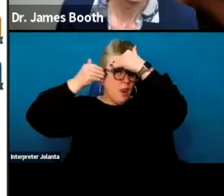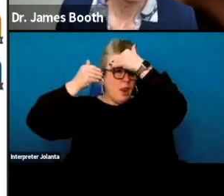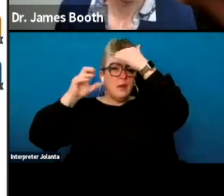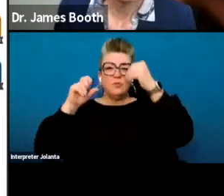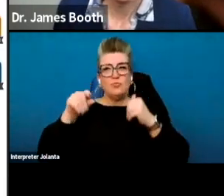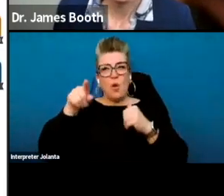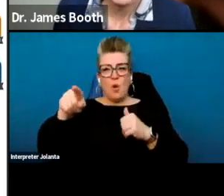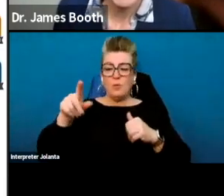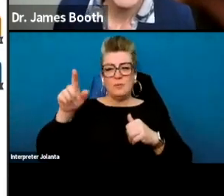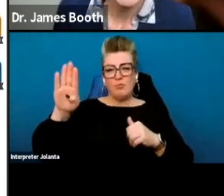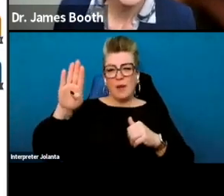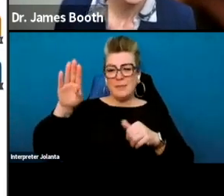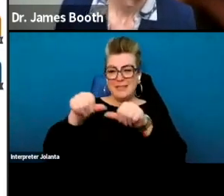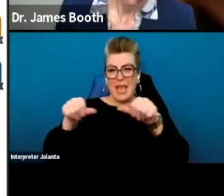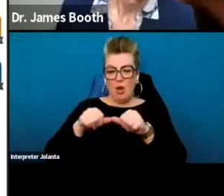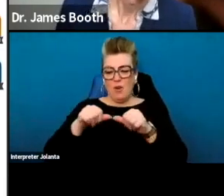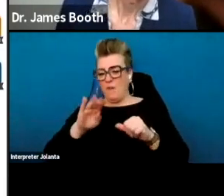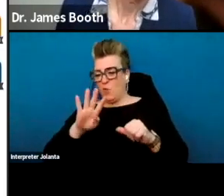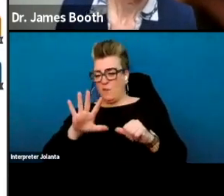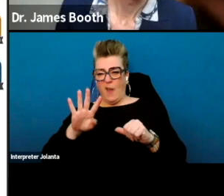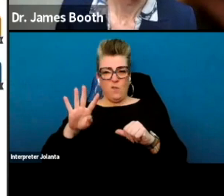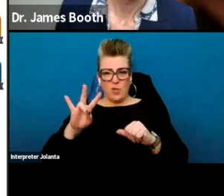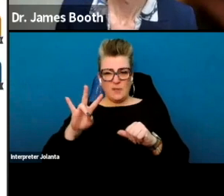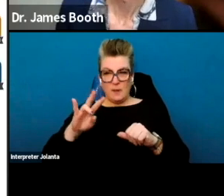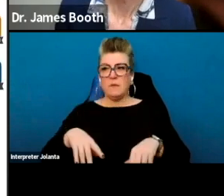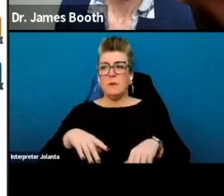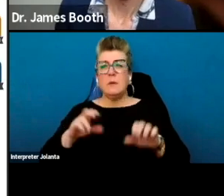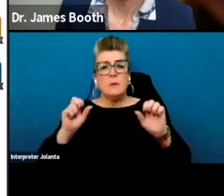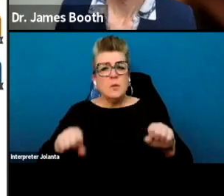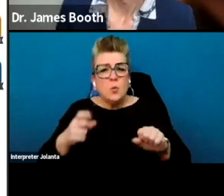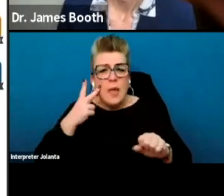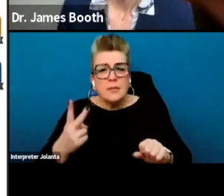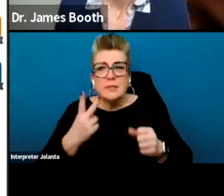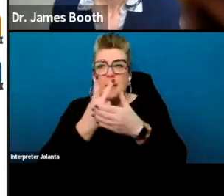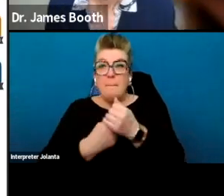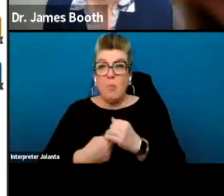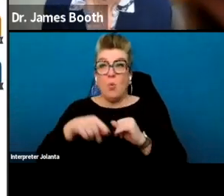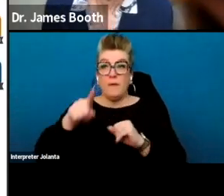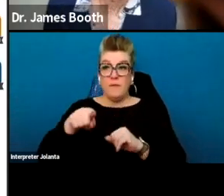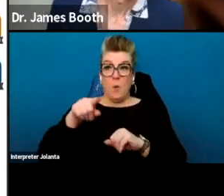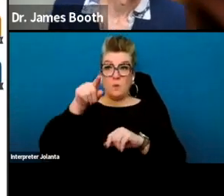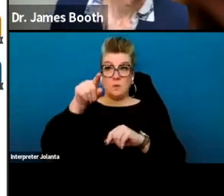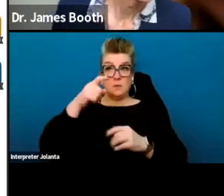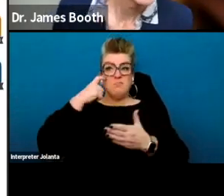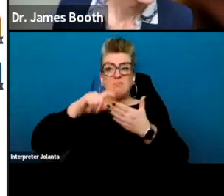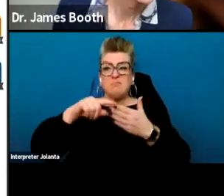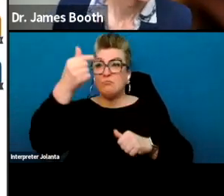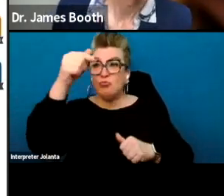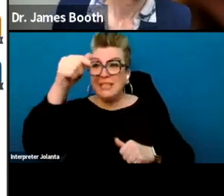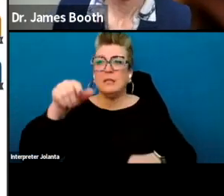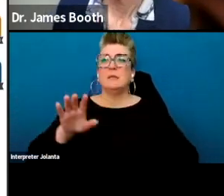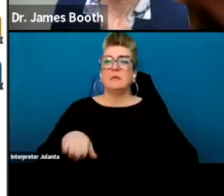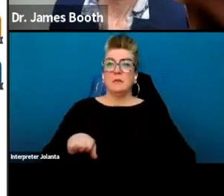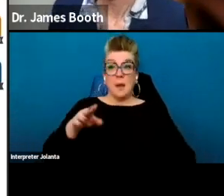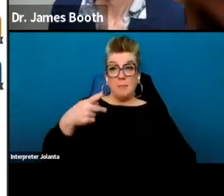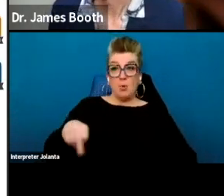and 47. But you can see in both of these regions, the within task